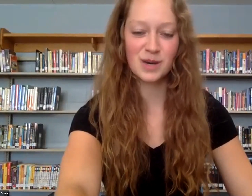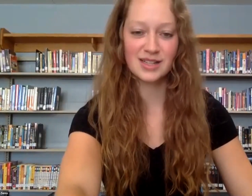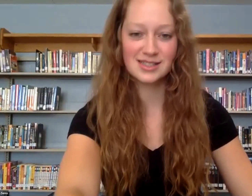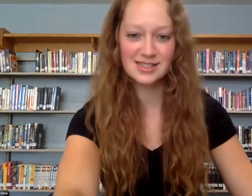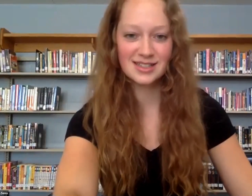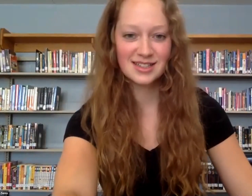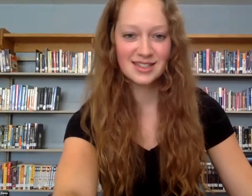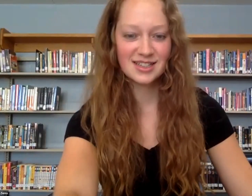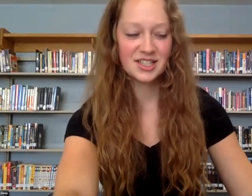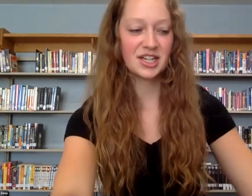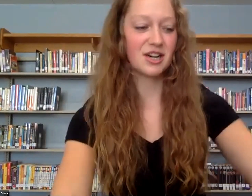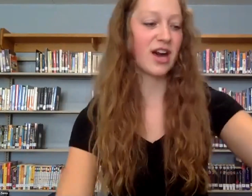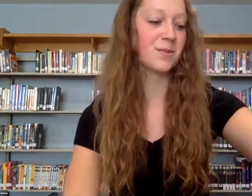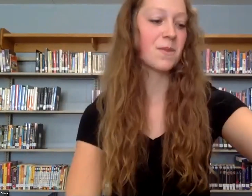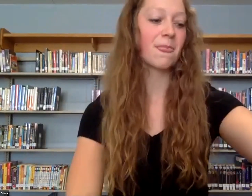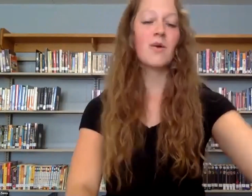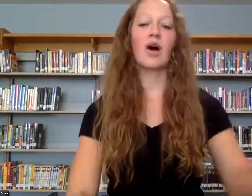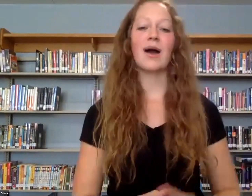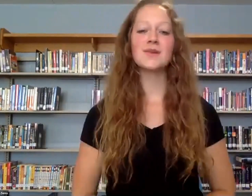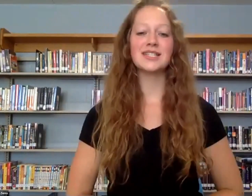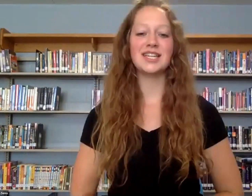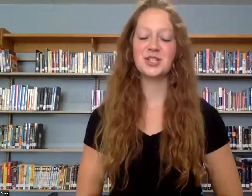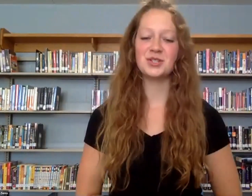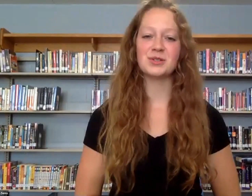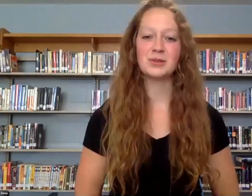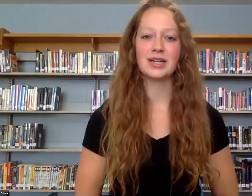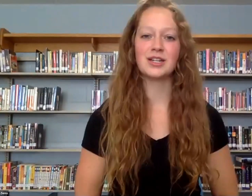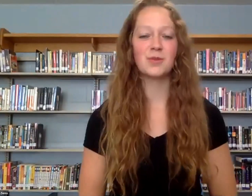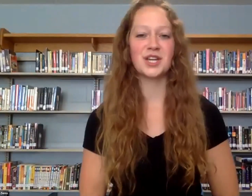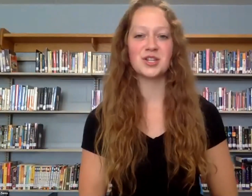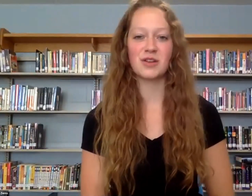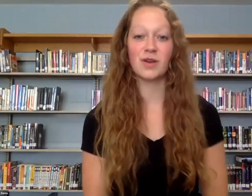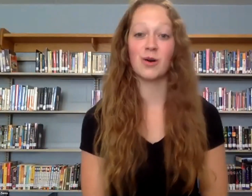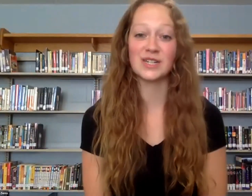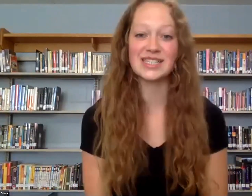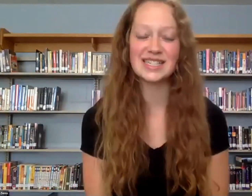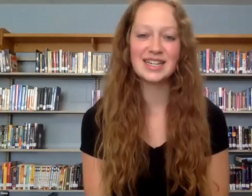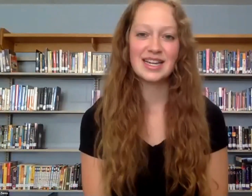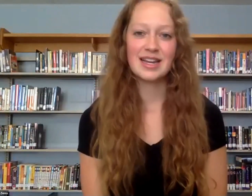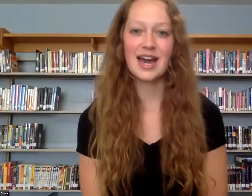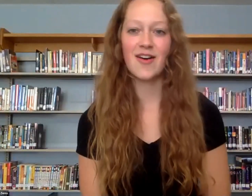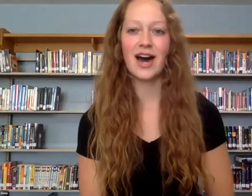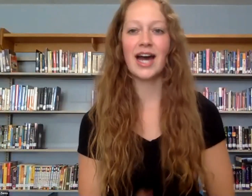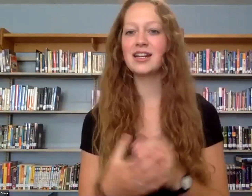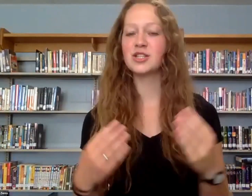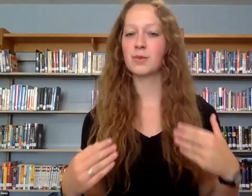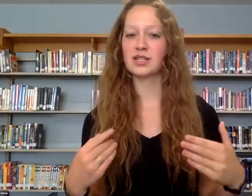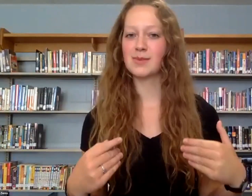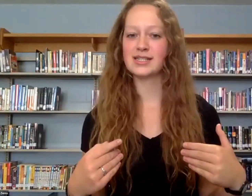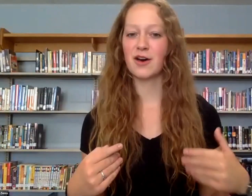Yep. Good, okay. Well, I'm going to teach you an interpretation of the chorus. Now, I didn't interpret this myself because